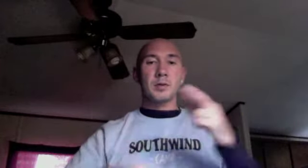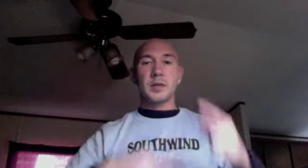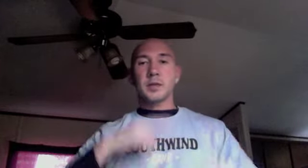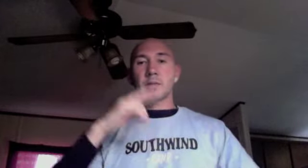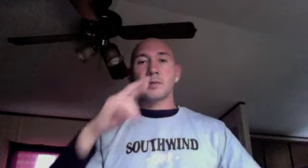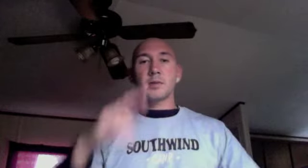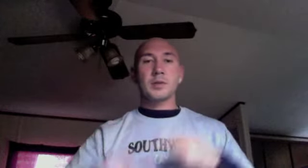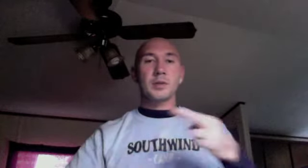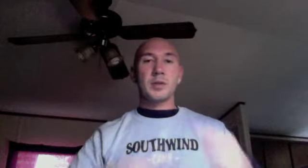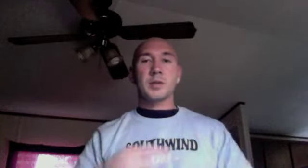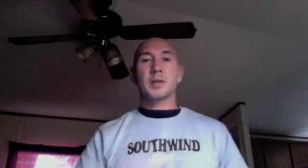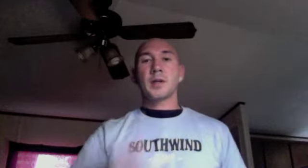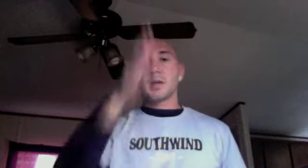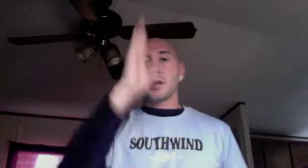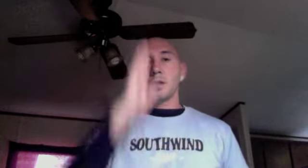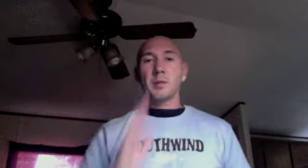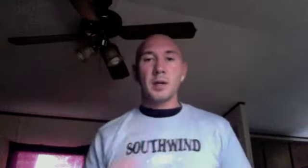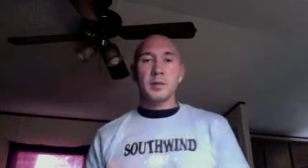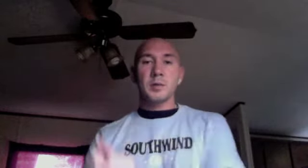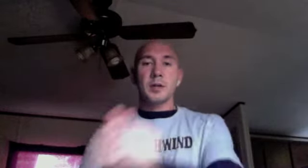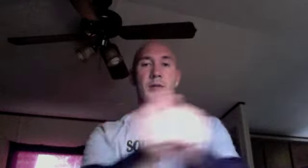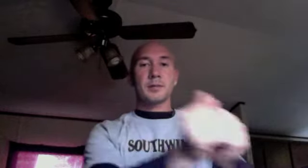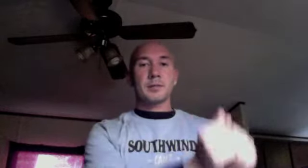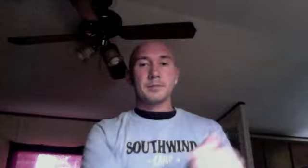Rejoice, rejoice, Emmanuel